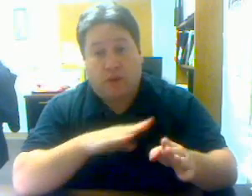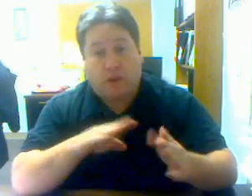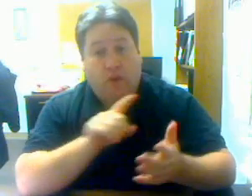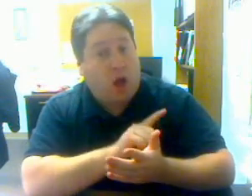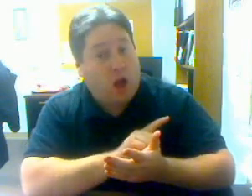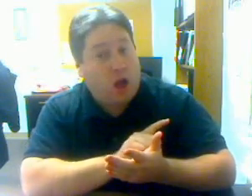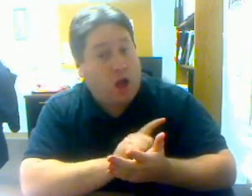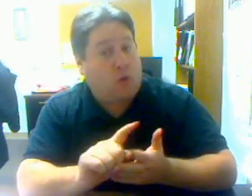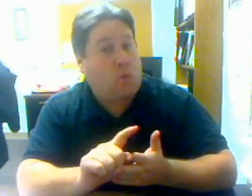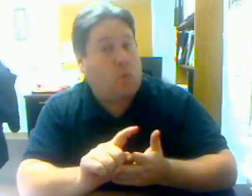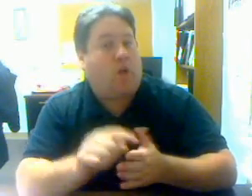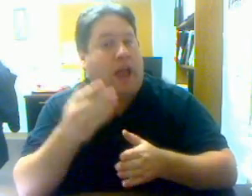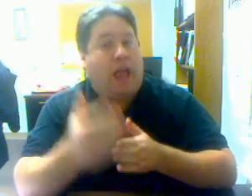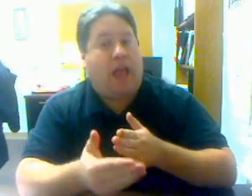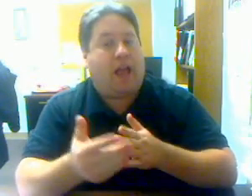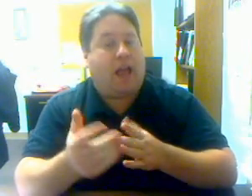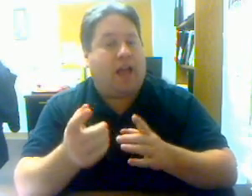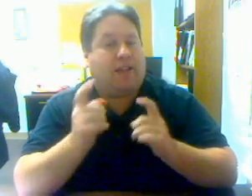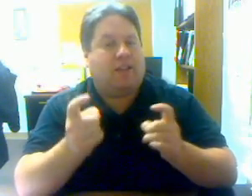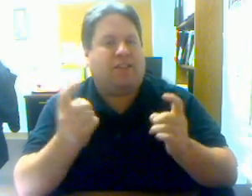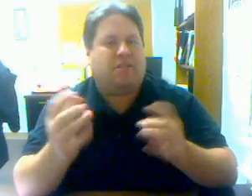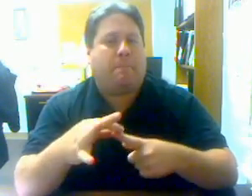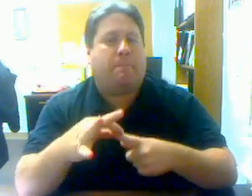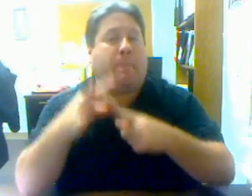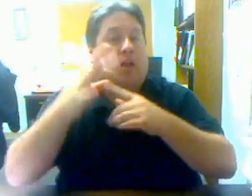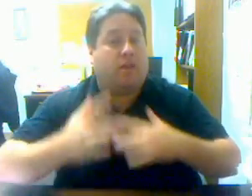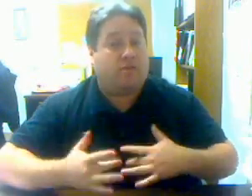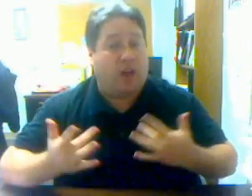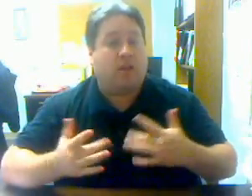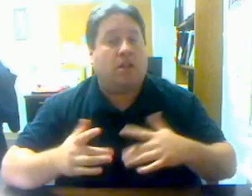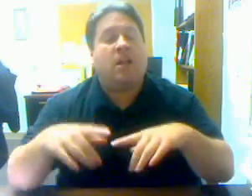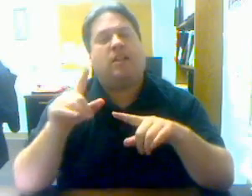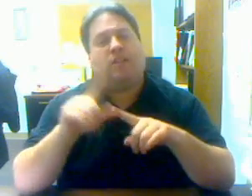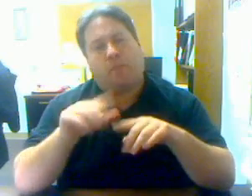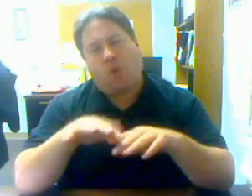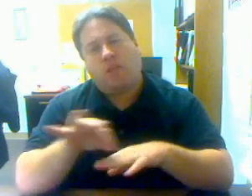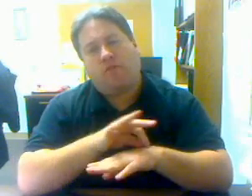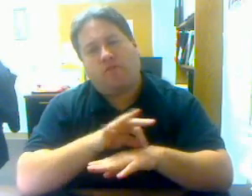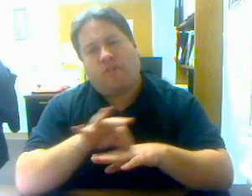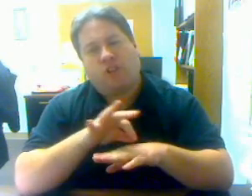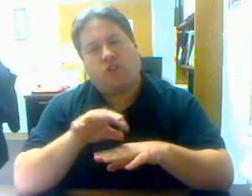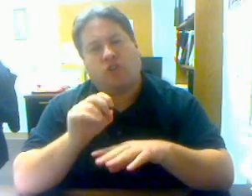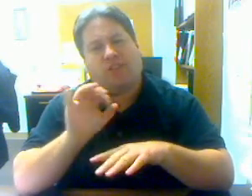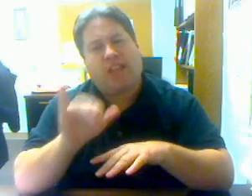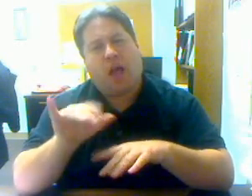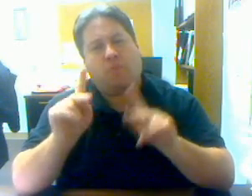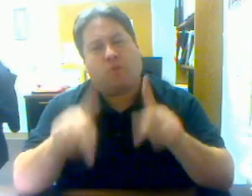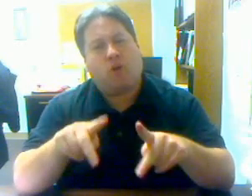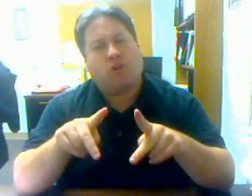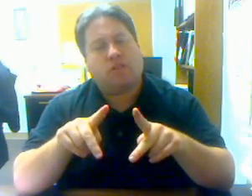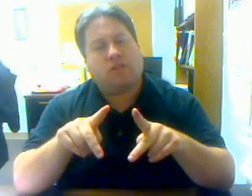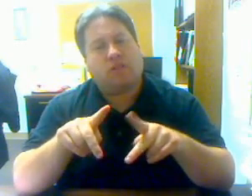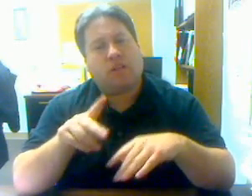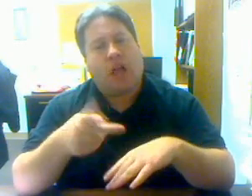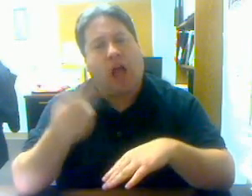out. Some people even a month out. It really depends on the functional level of the person you're working with. Everything is very specific. You